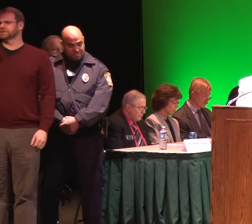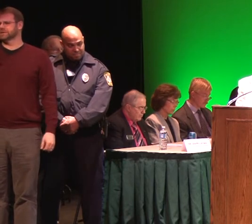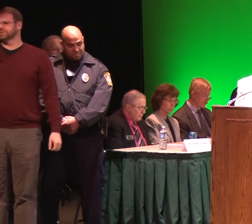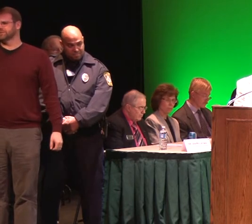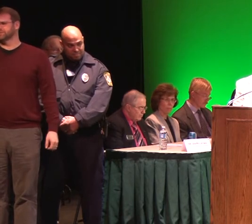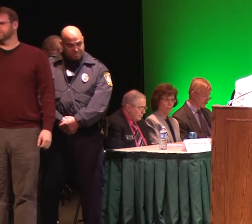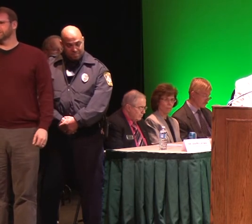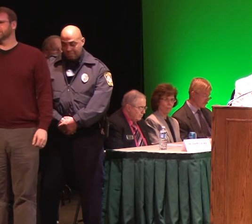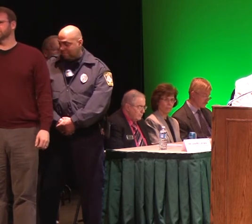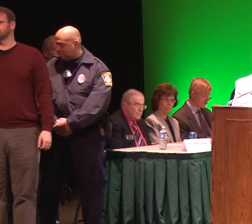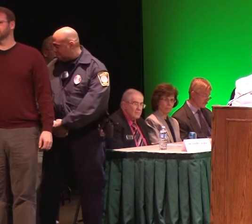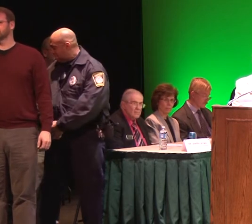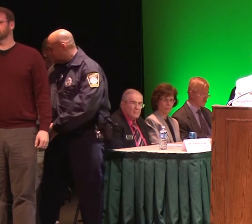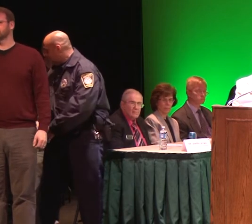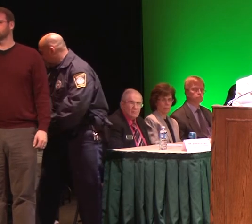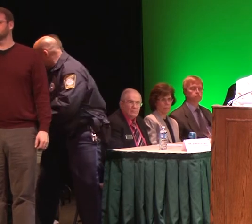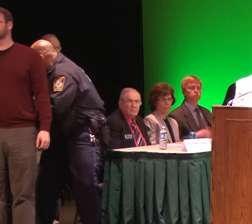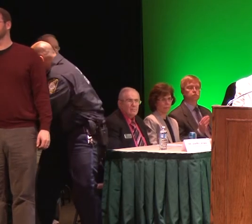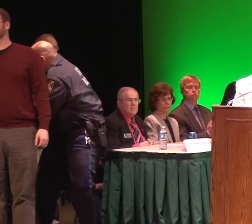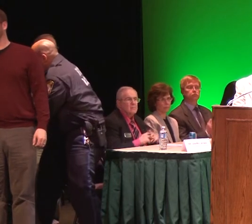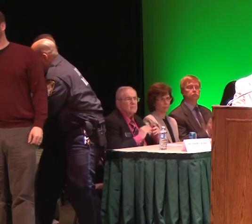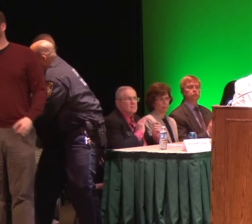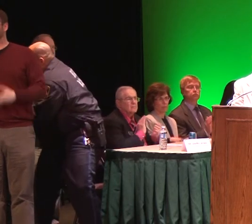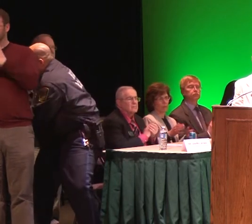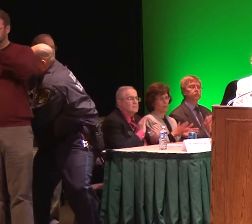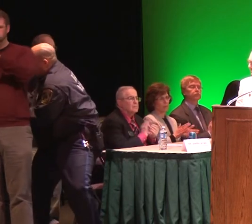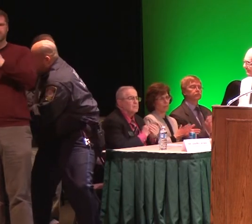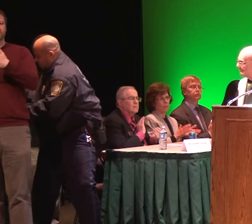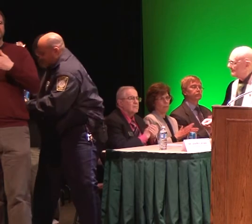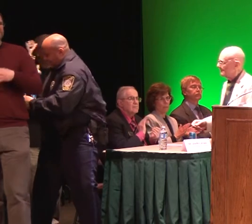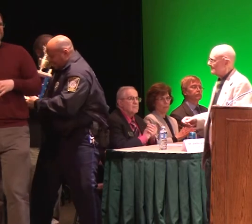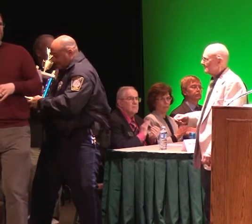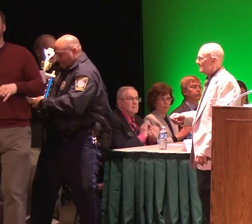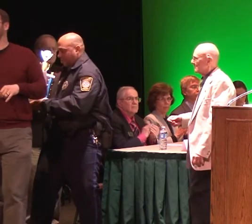Miranda Goldison of Westport Middle School.